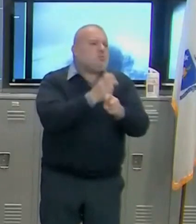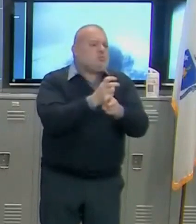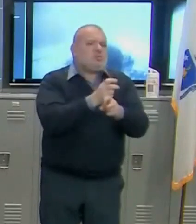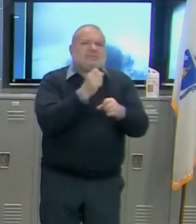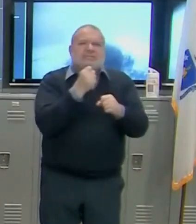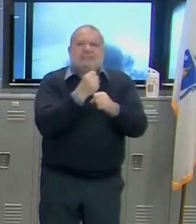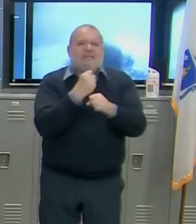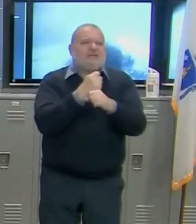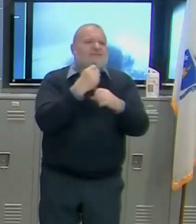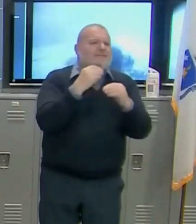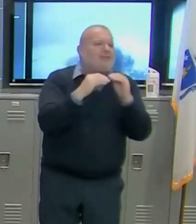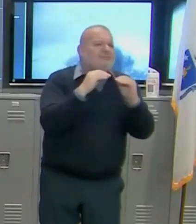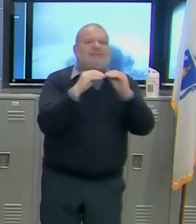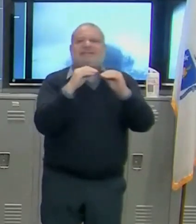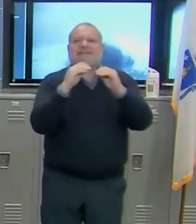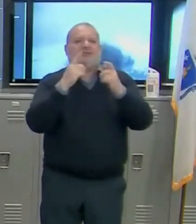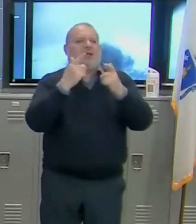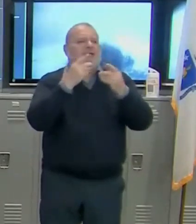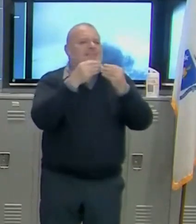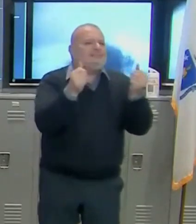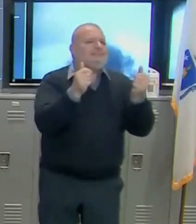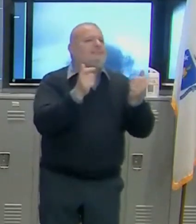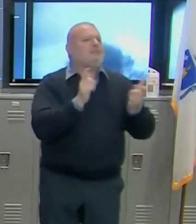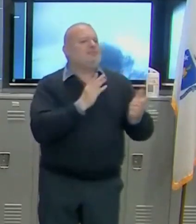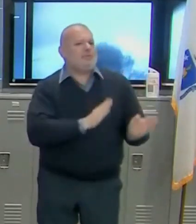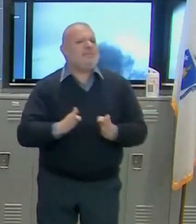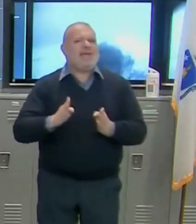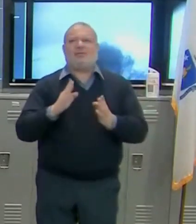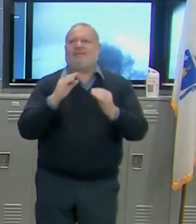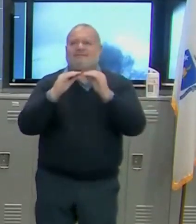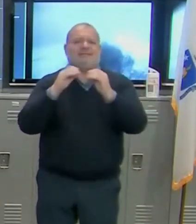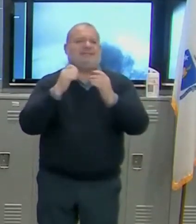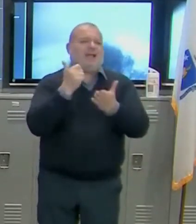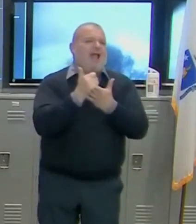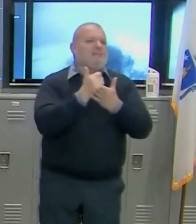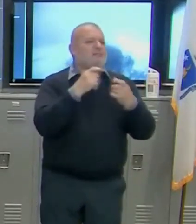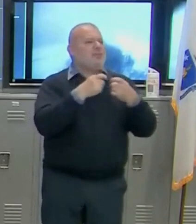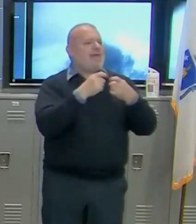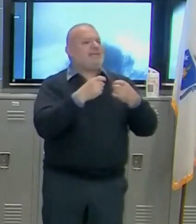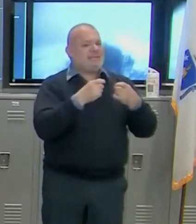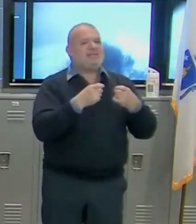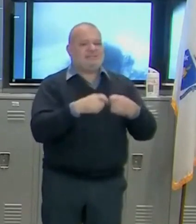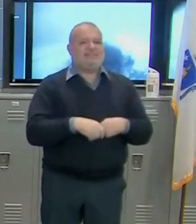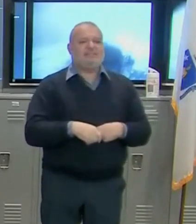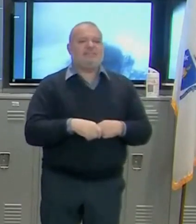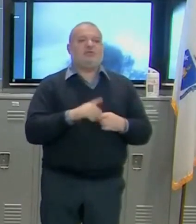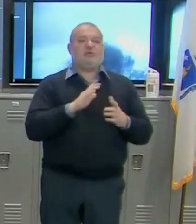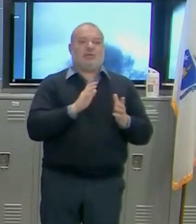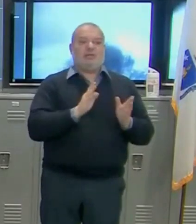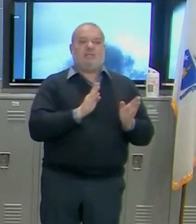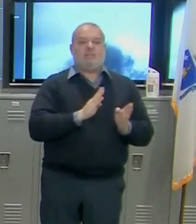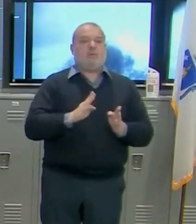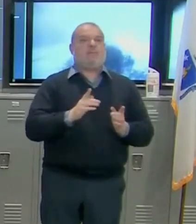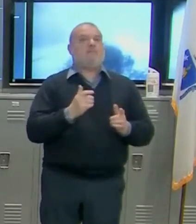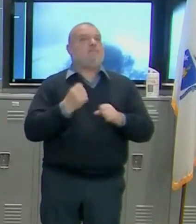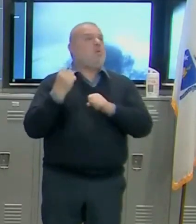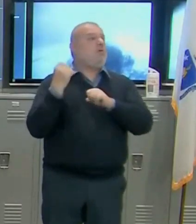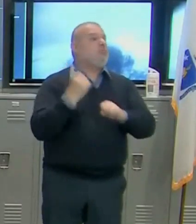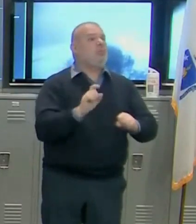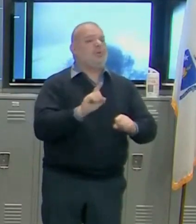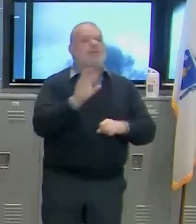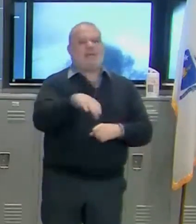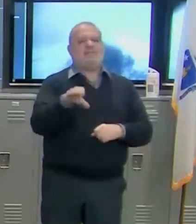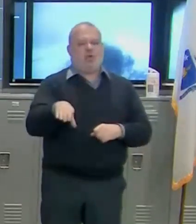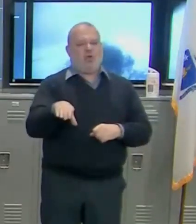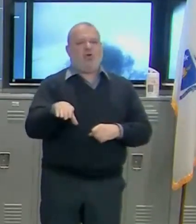conditions and are pre-staged now in the most impacted areas, particularly the Cape and Islands, and by securing additional crews to assist